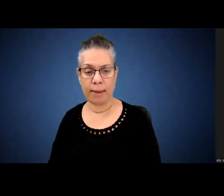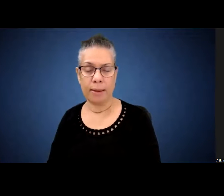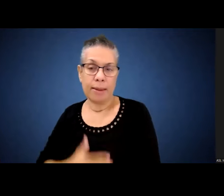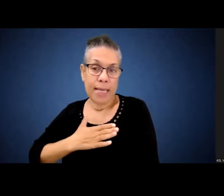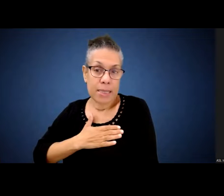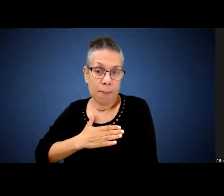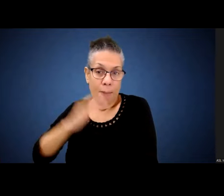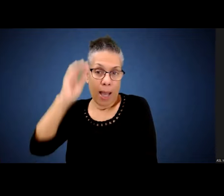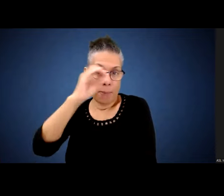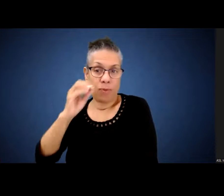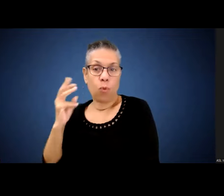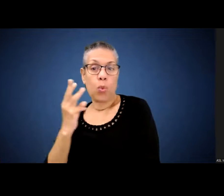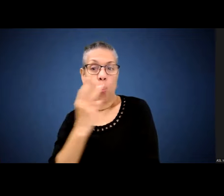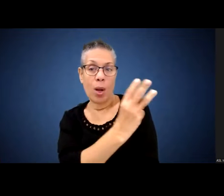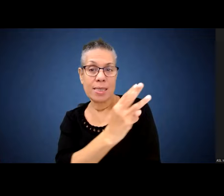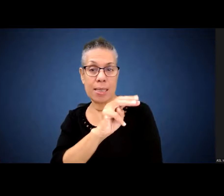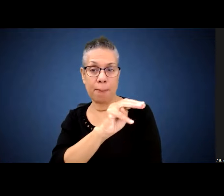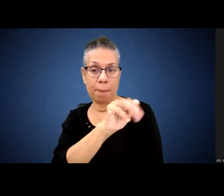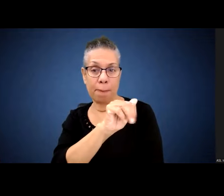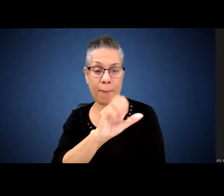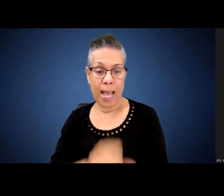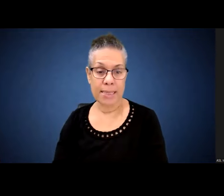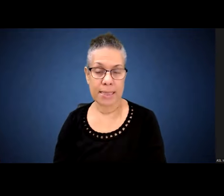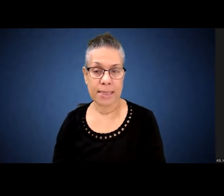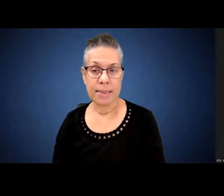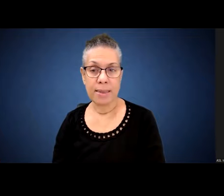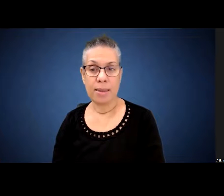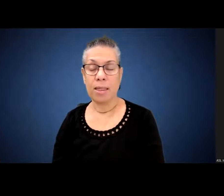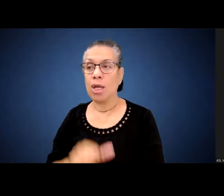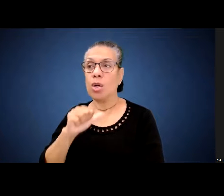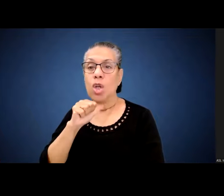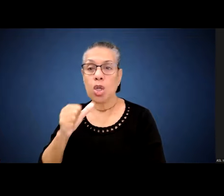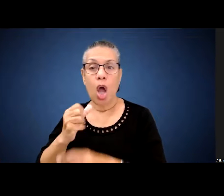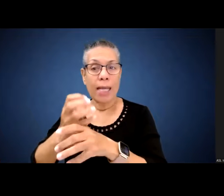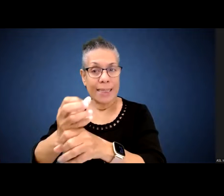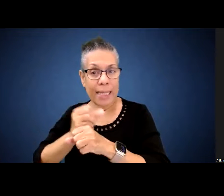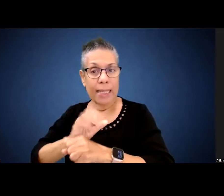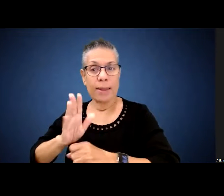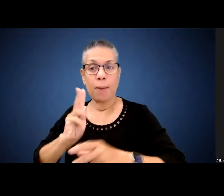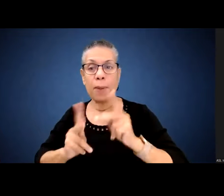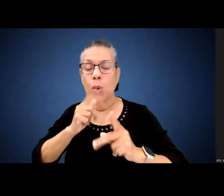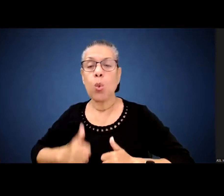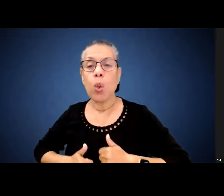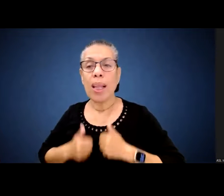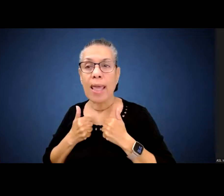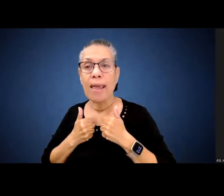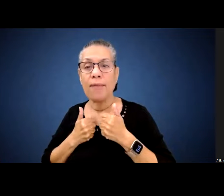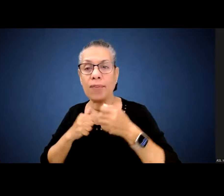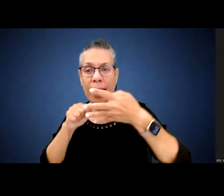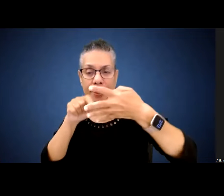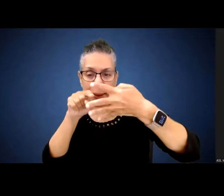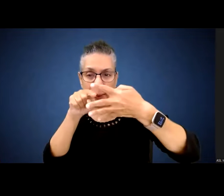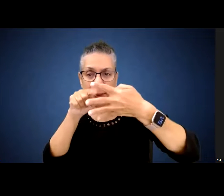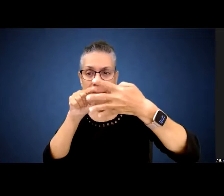the western part of the state. Yeah, you're not capturing these poor people living in between these very nice